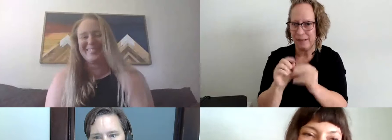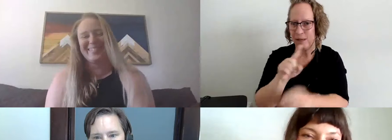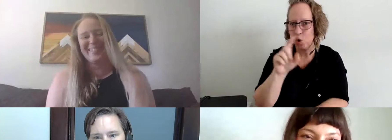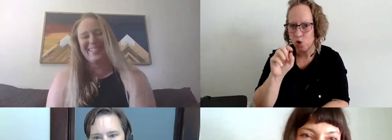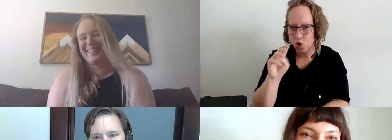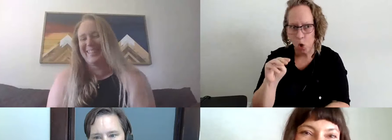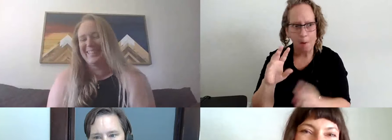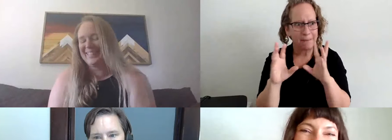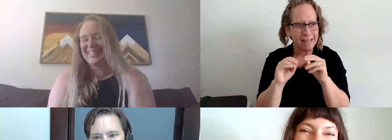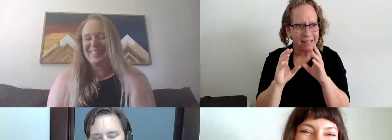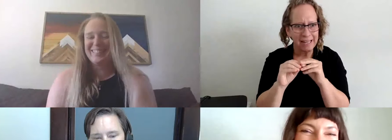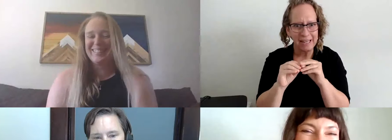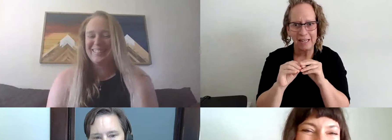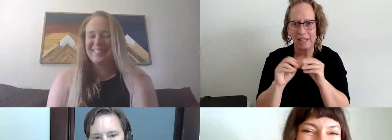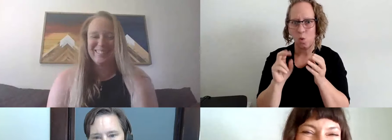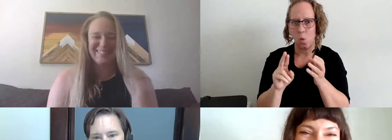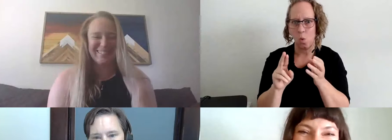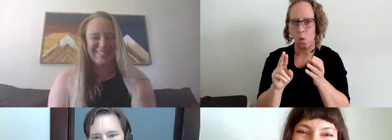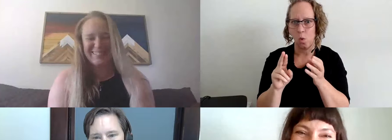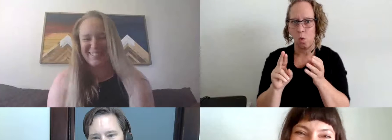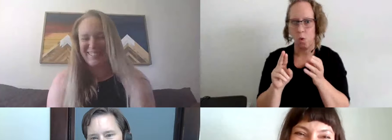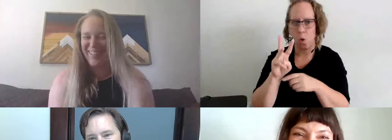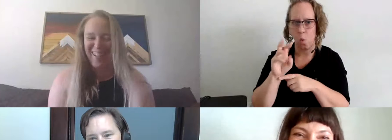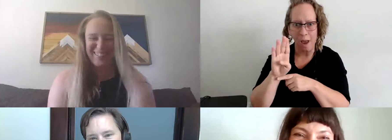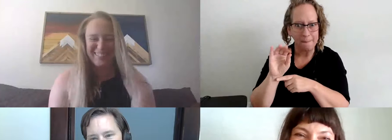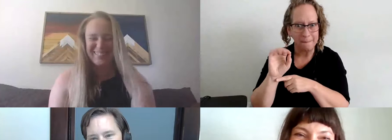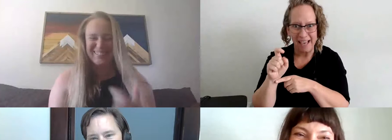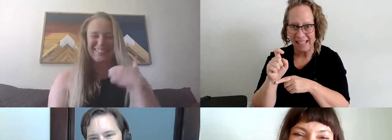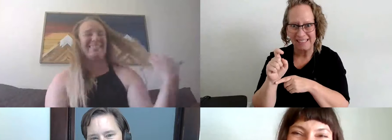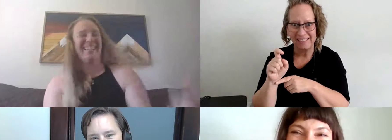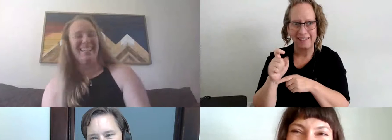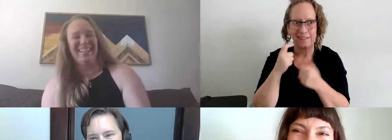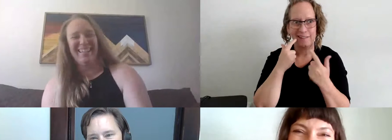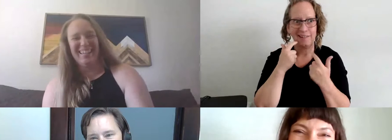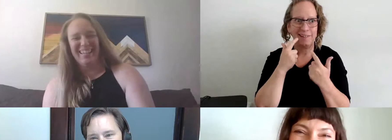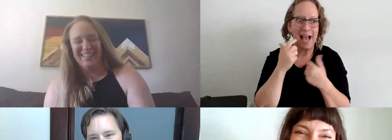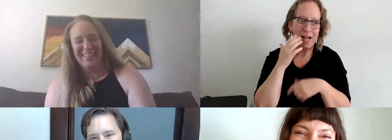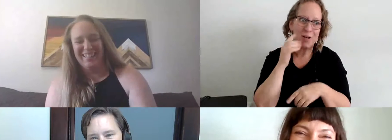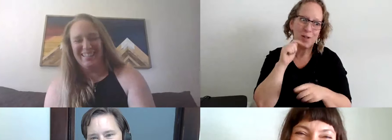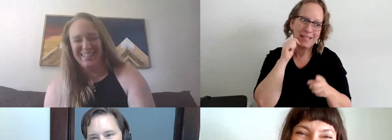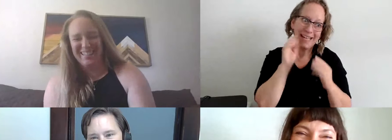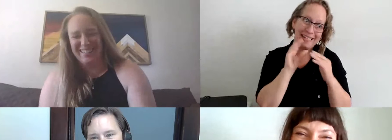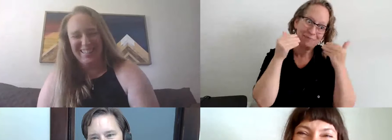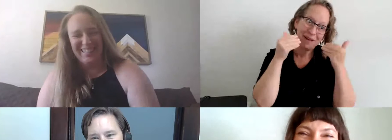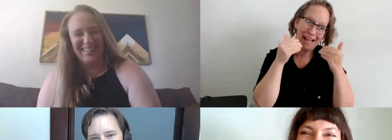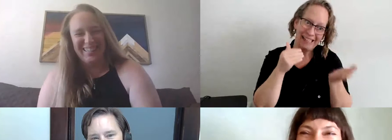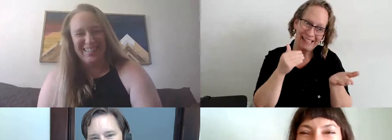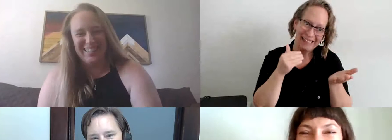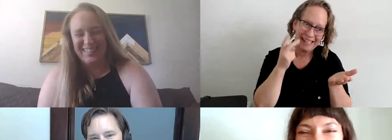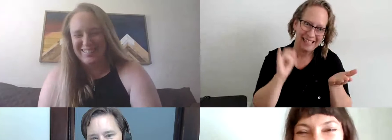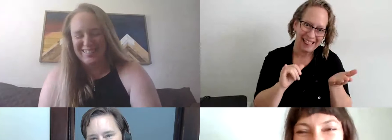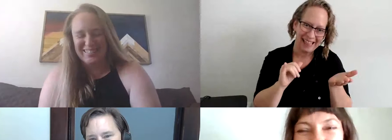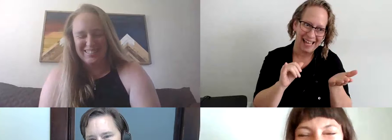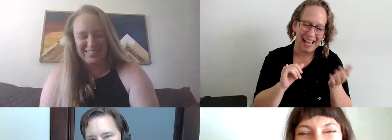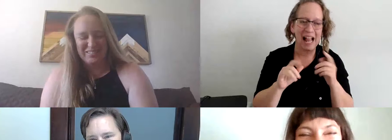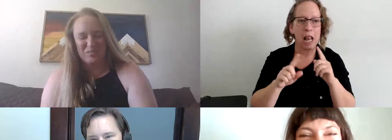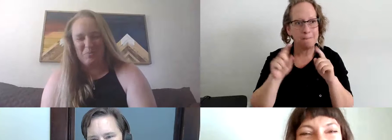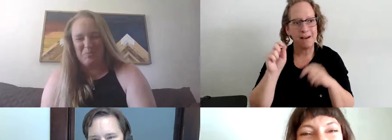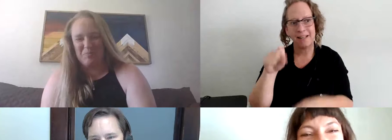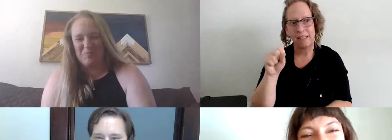meetings or WebEx? I know Tatiana's smiling, but